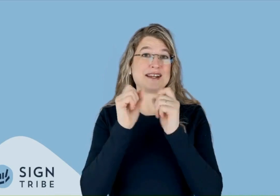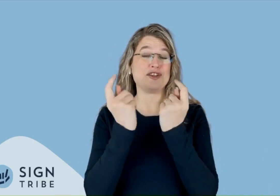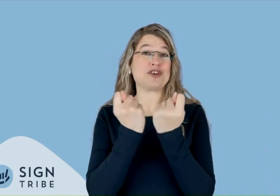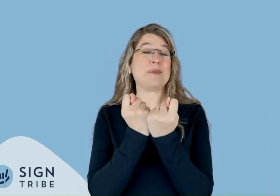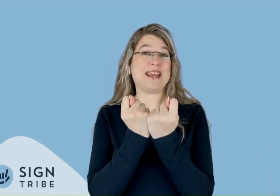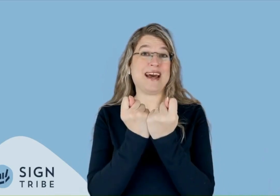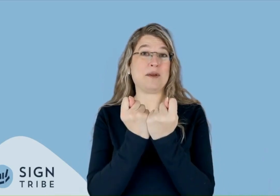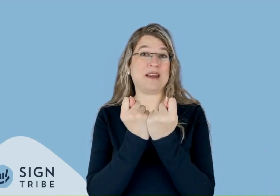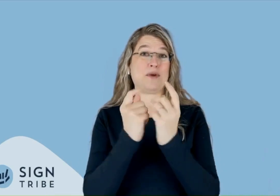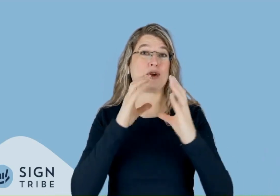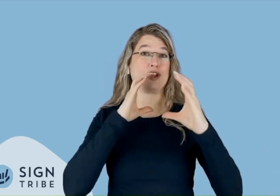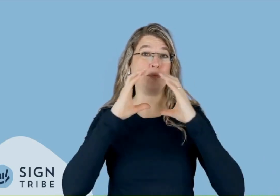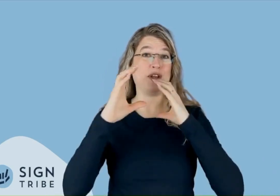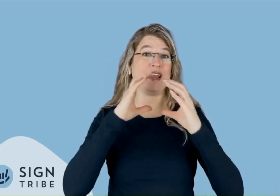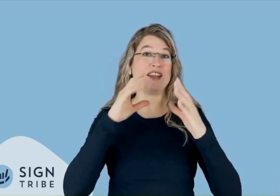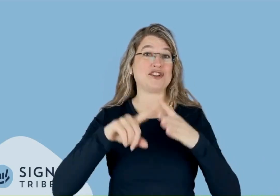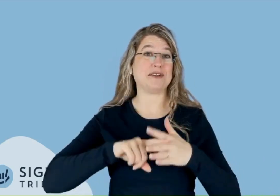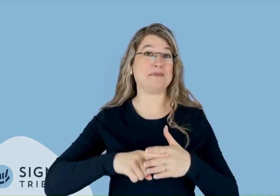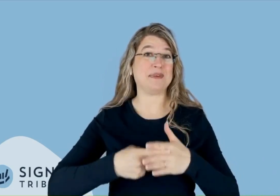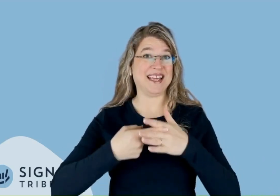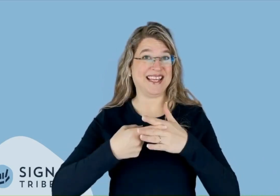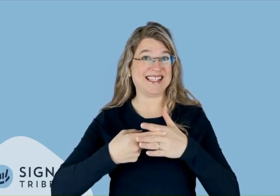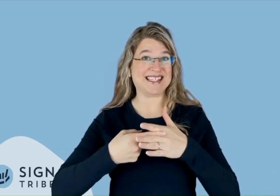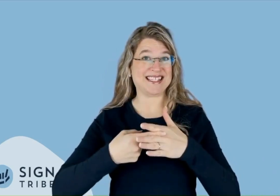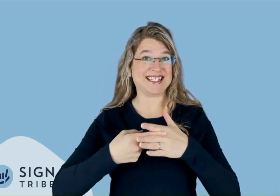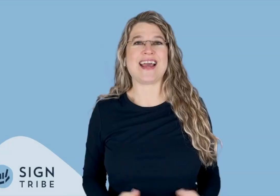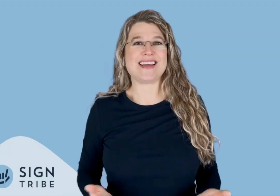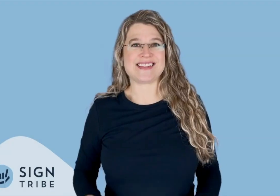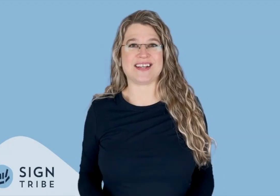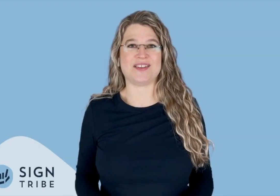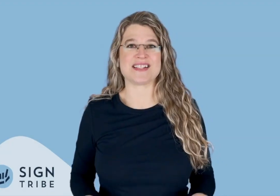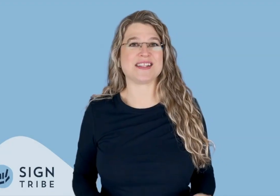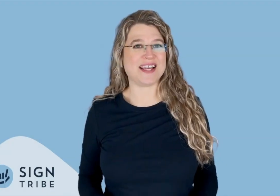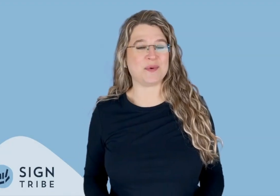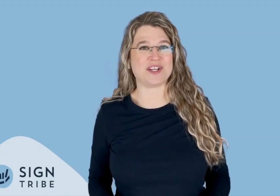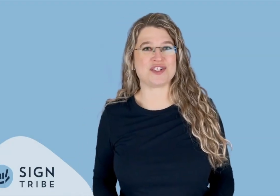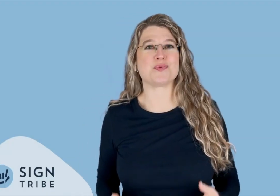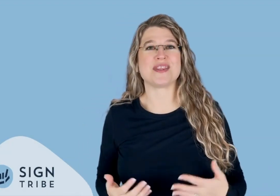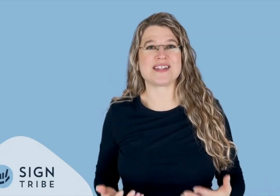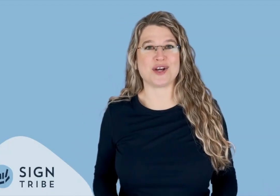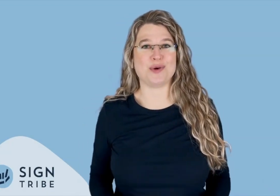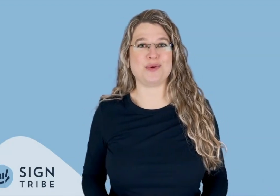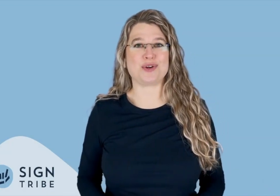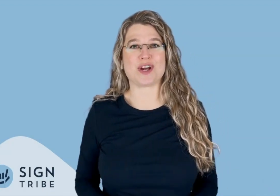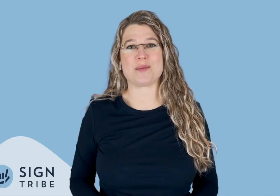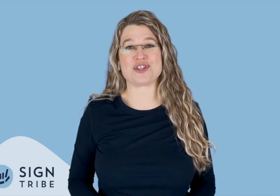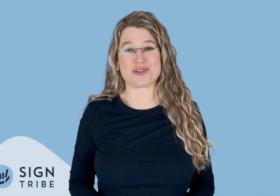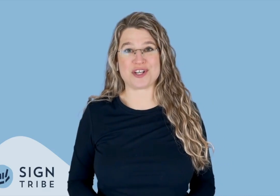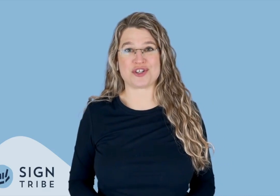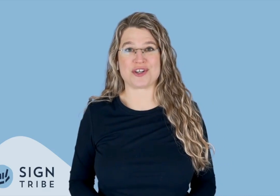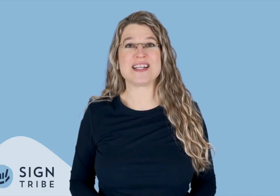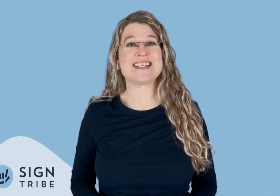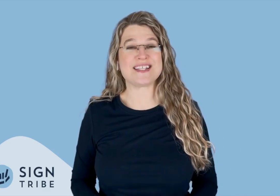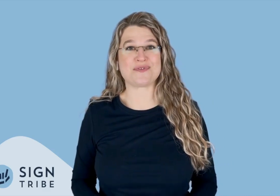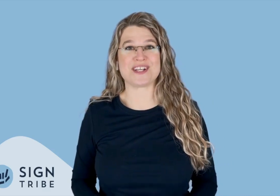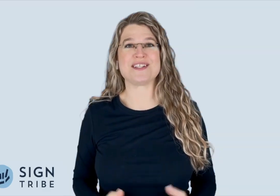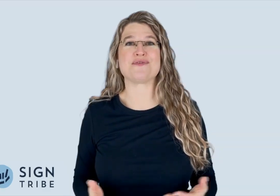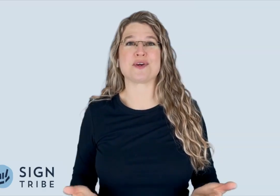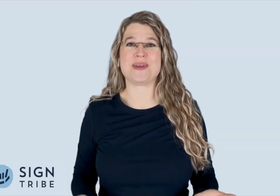Sign Tribe Academy, where communication begins. ASL is a language with its own grammar structure different from